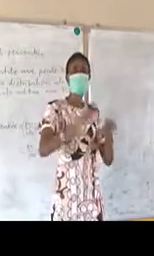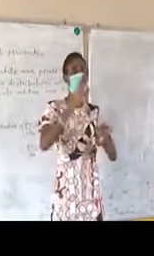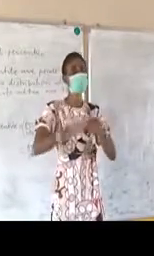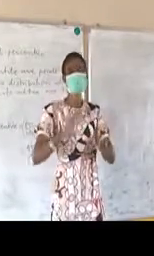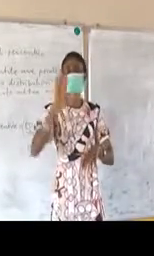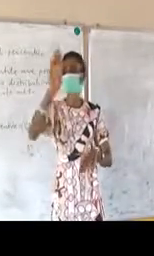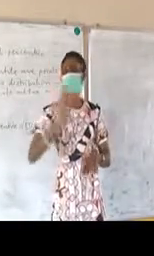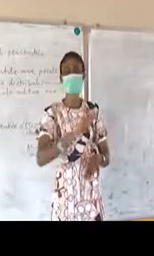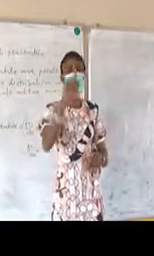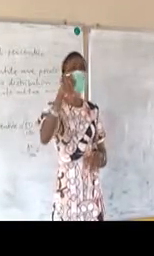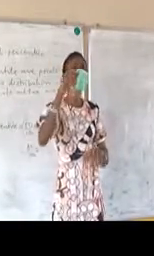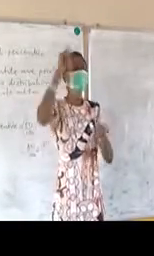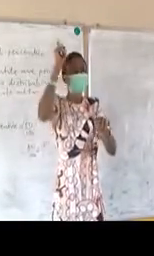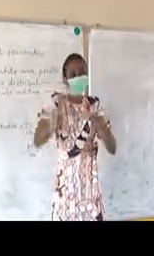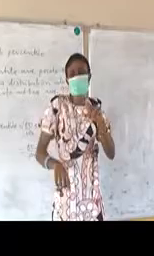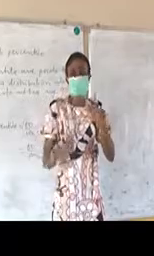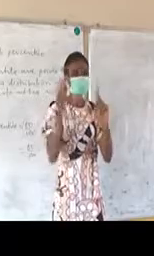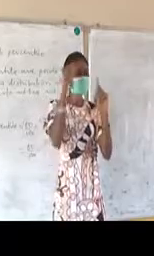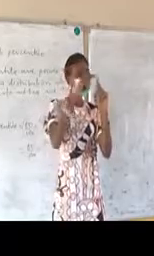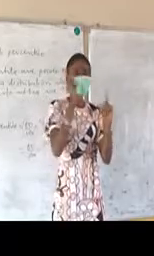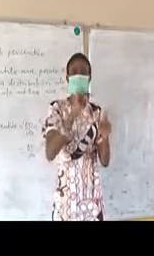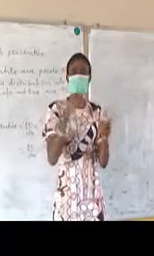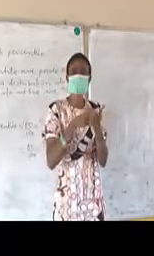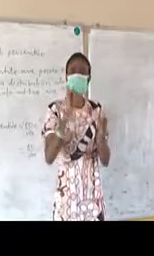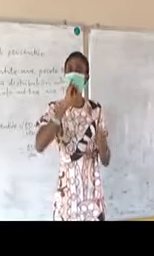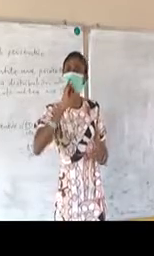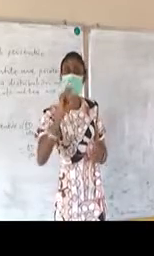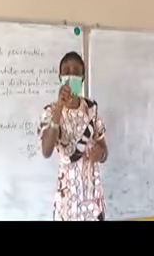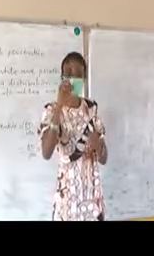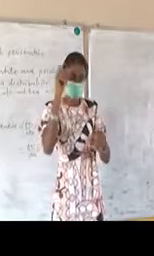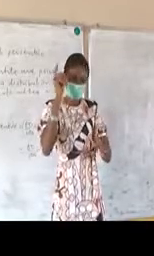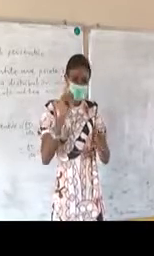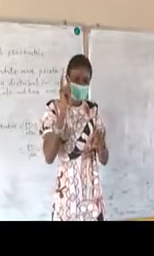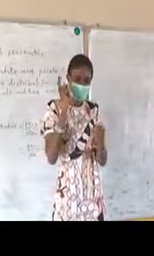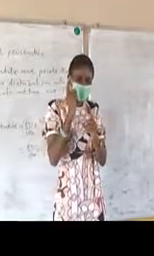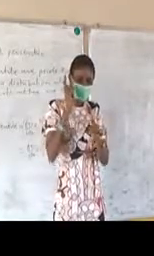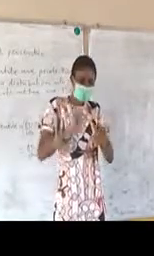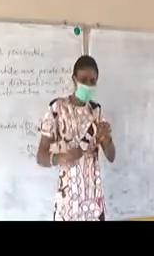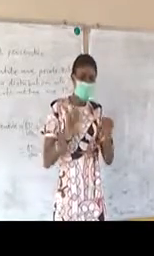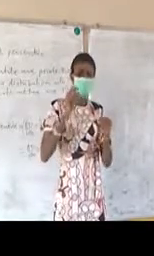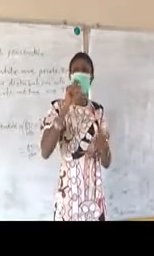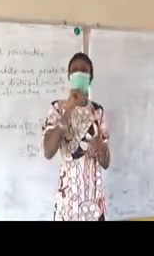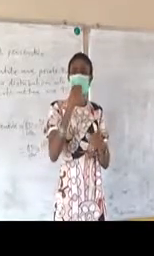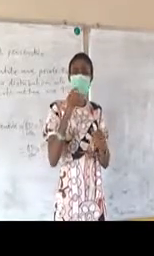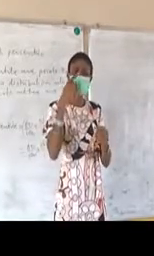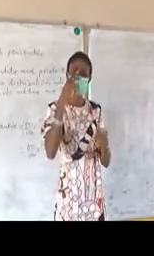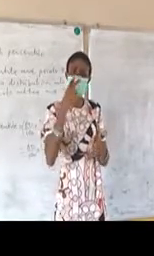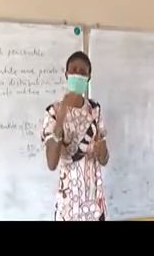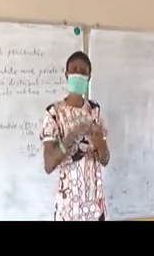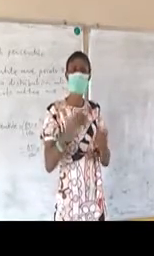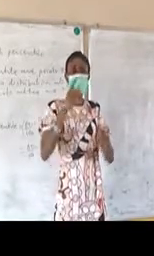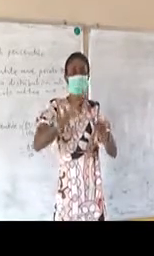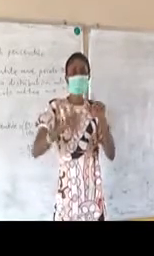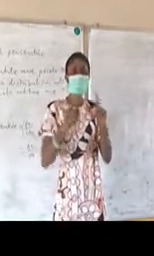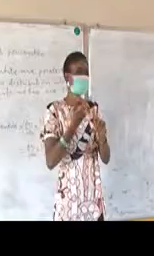is. With just an estimate. That is what I have here. So, which means from here